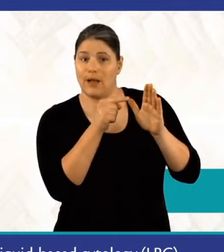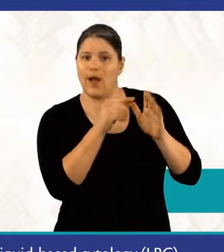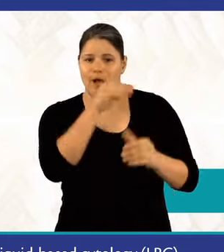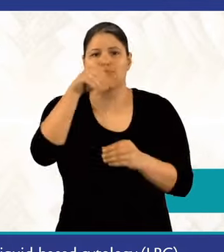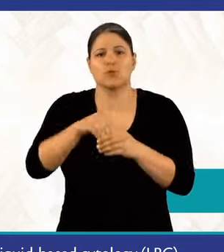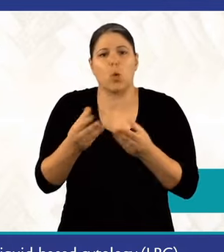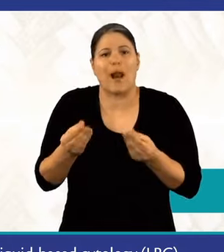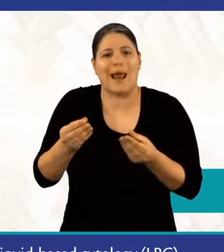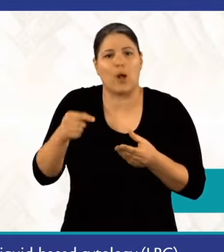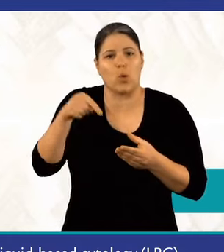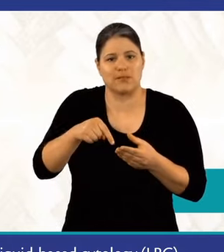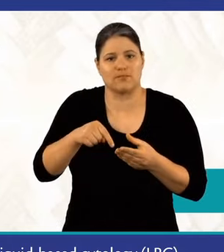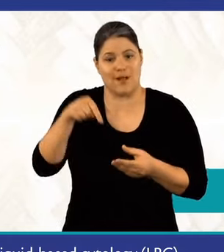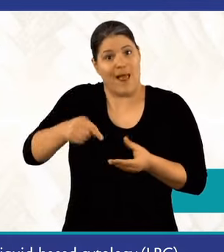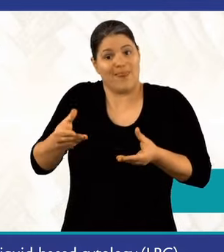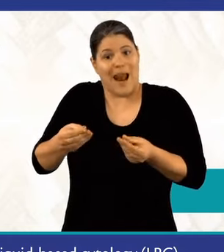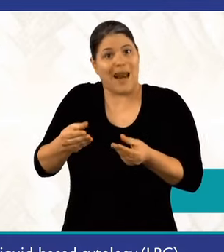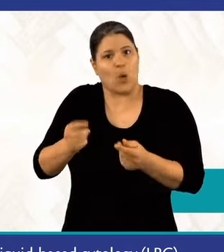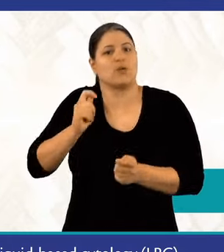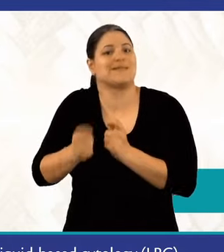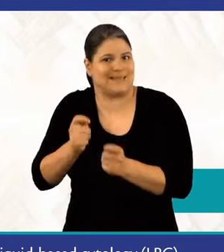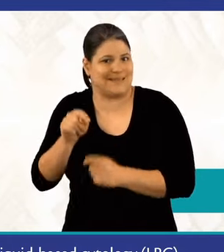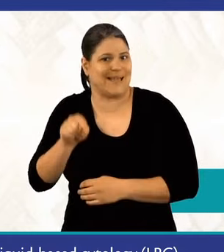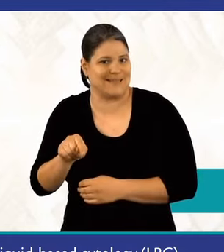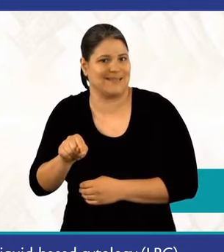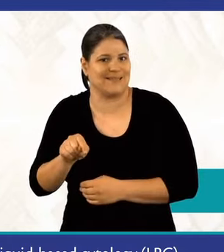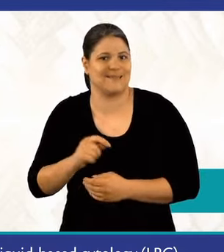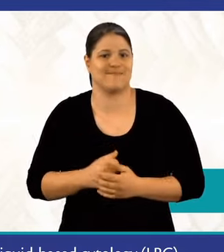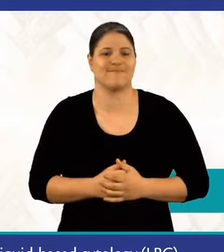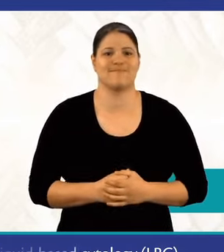With LBC, the cells are put in a liquid and the liquid is sent for testing.